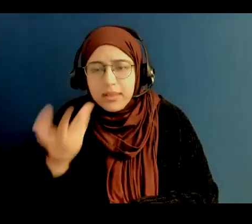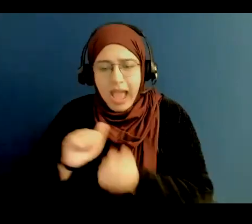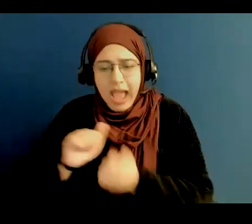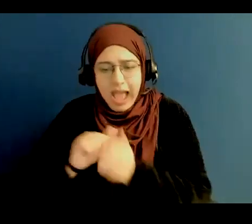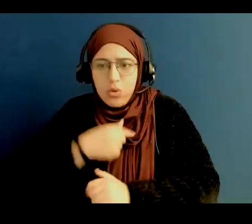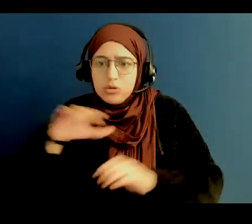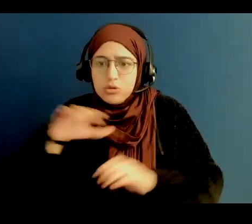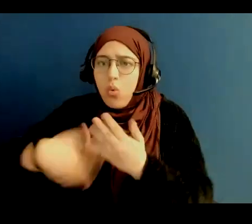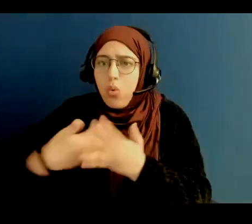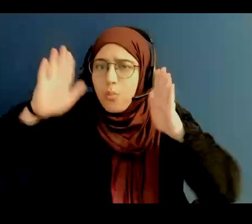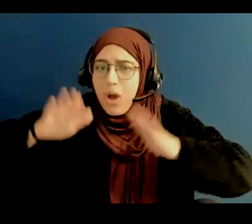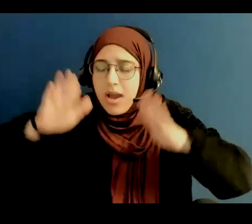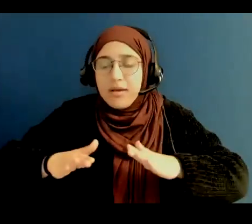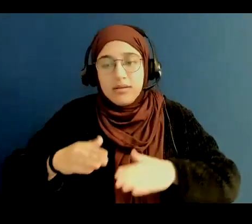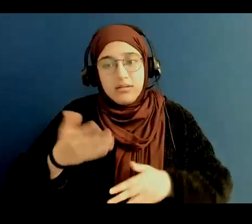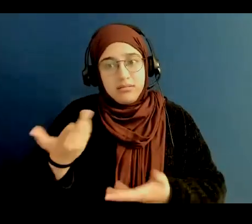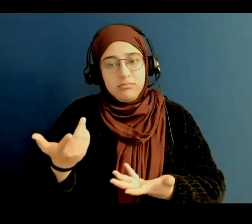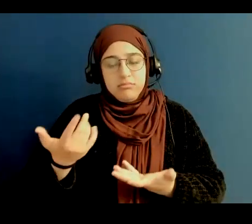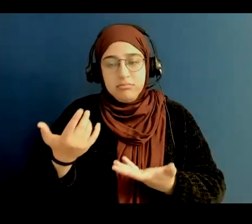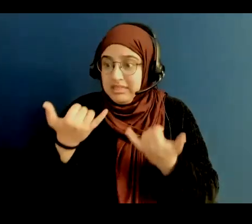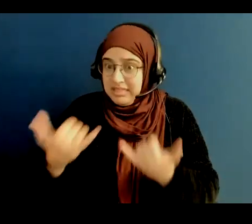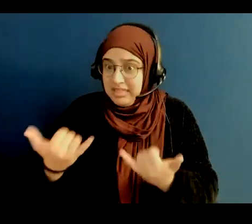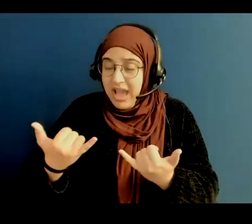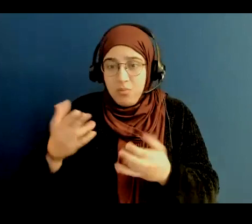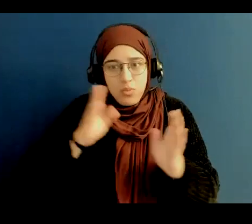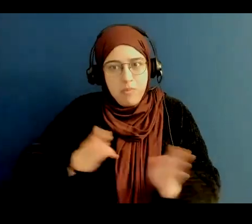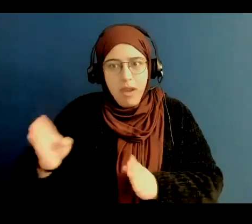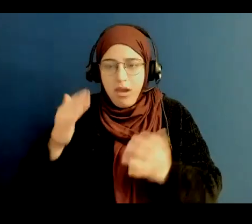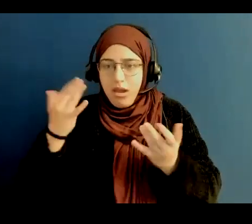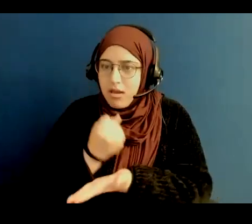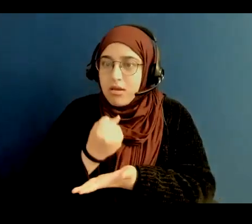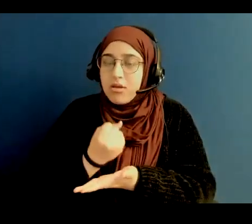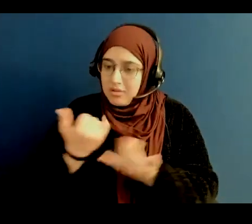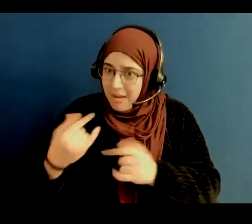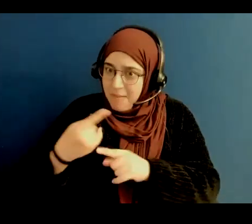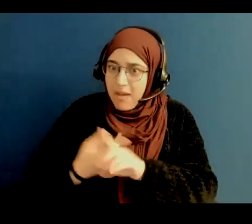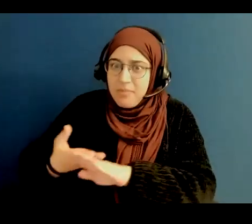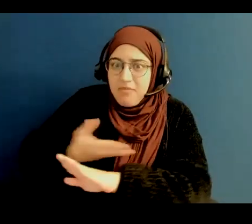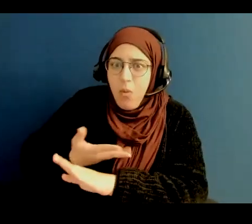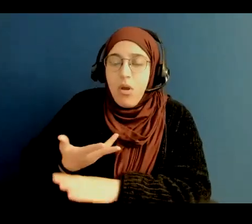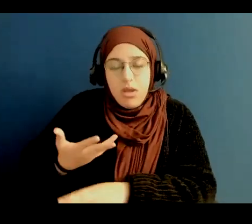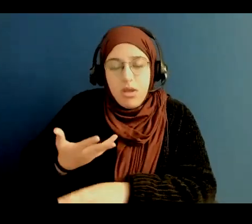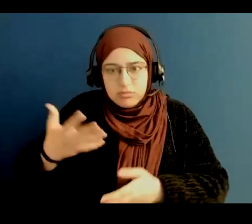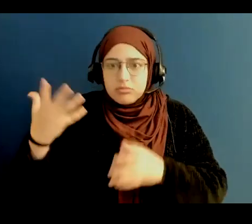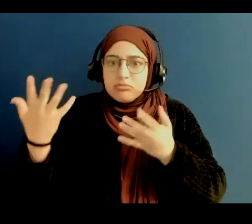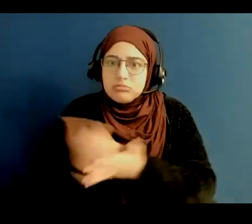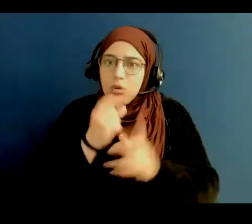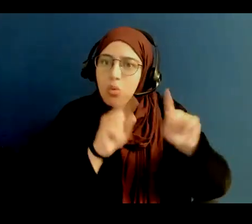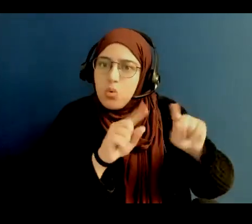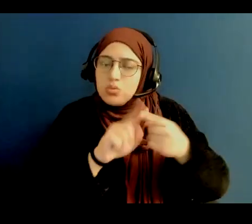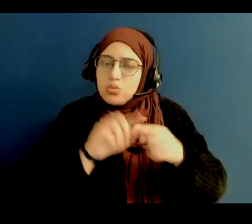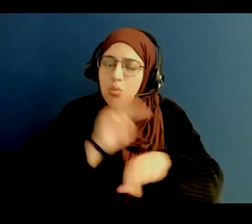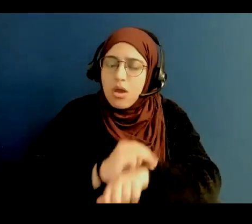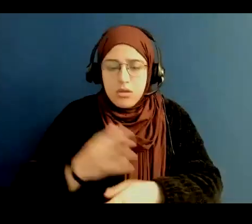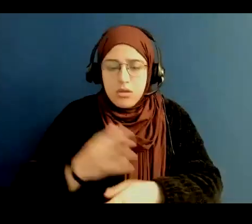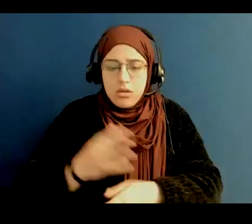prepare now. You have one whole month. Start to go to the mosque maybe twice a day. Start to increase the amount of Quran that you recite every day. Start